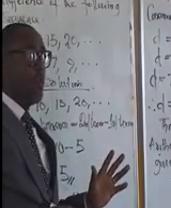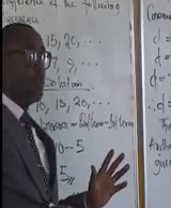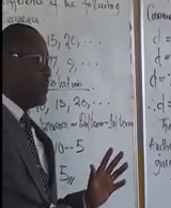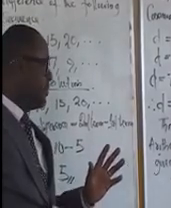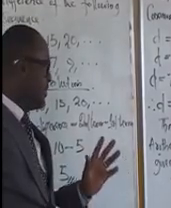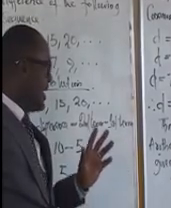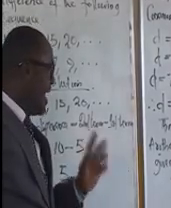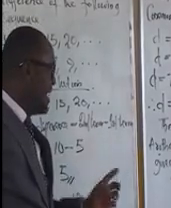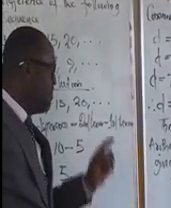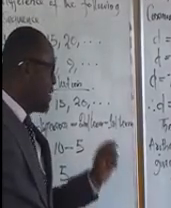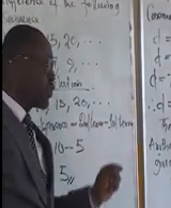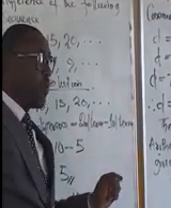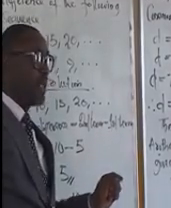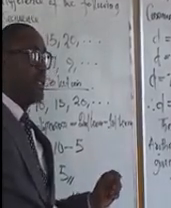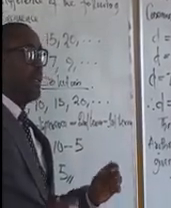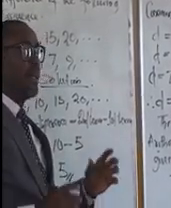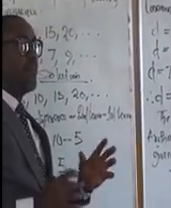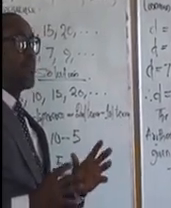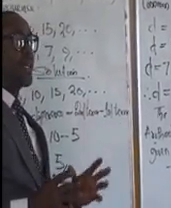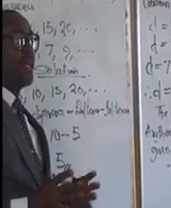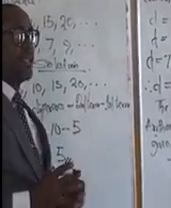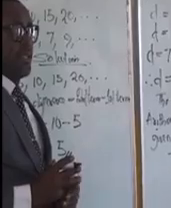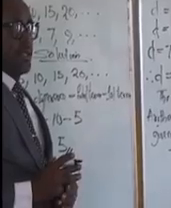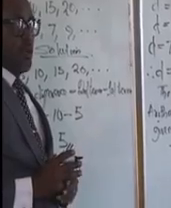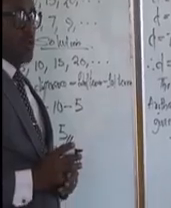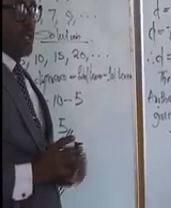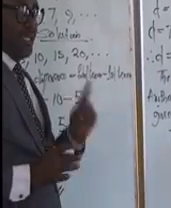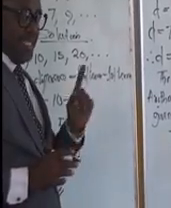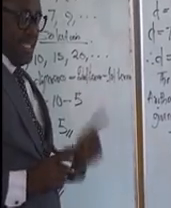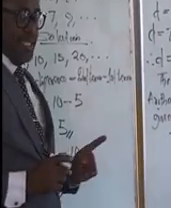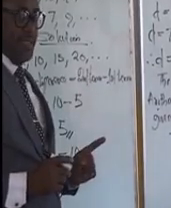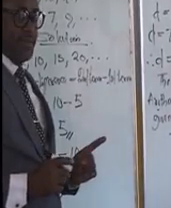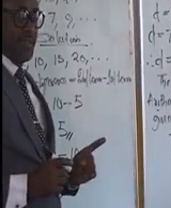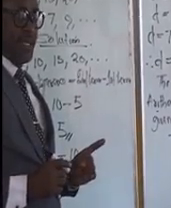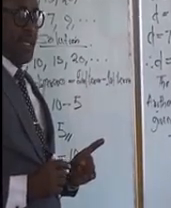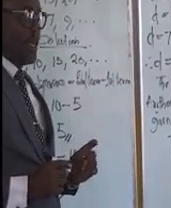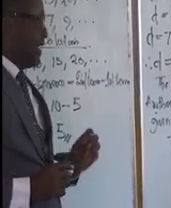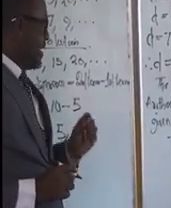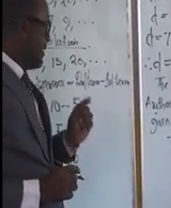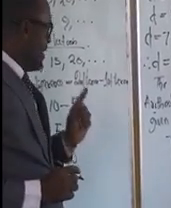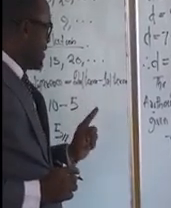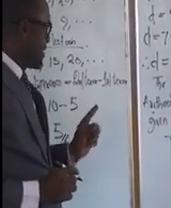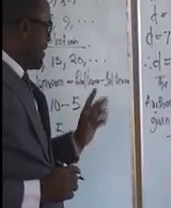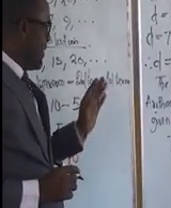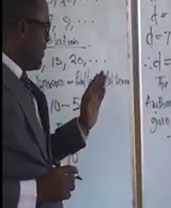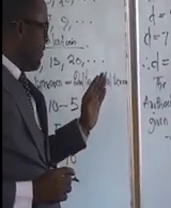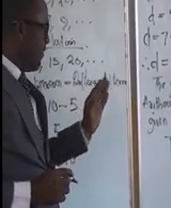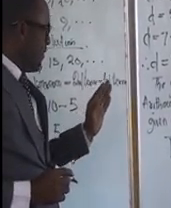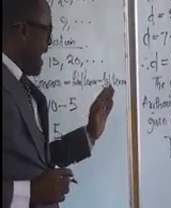Bracket open, n minus 1, bracket close d.